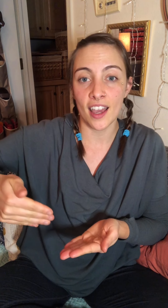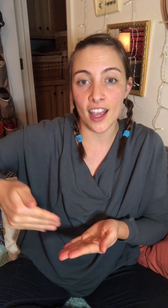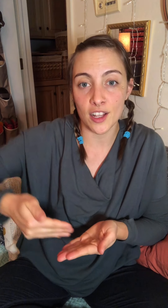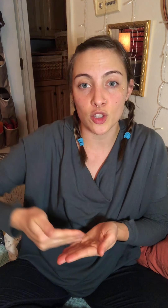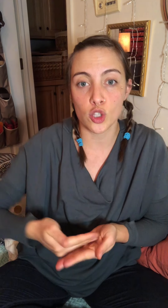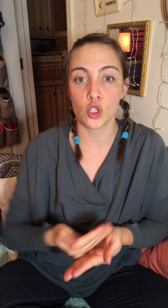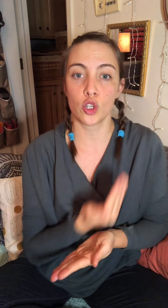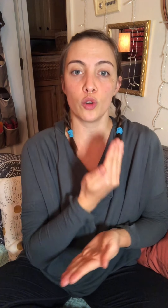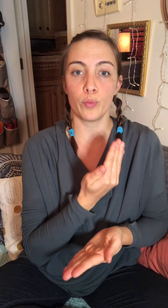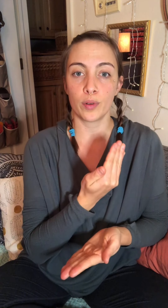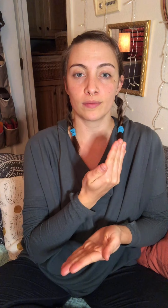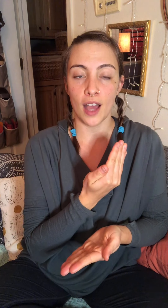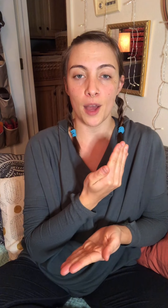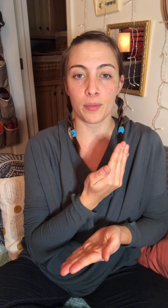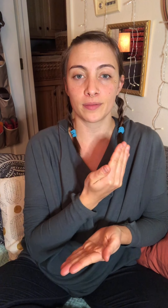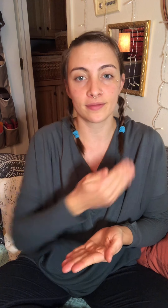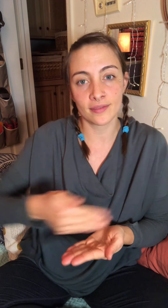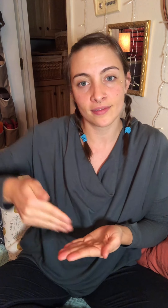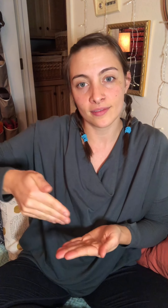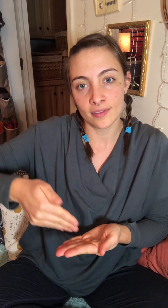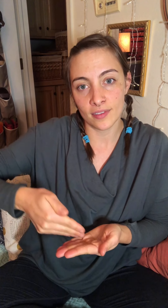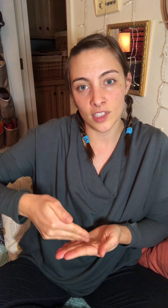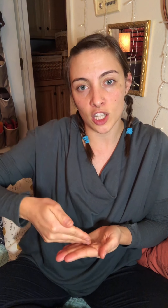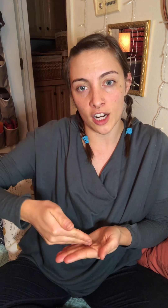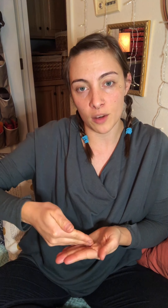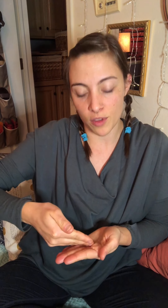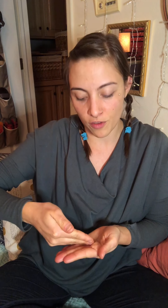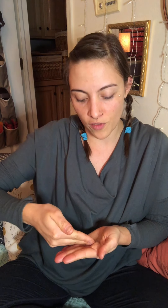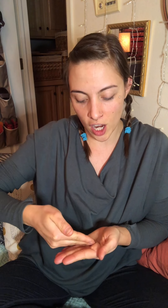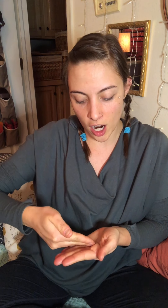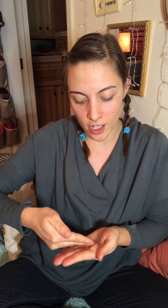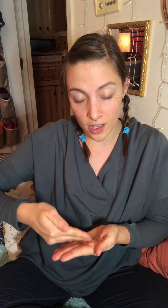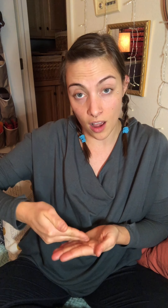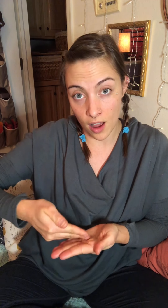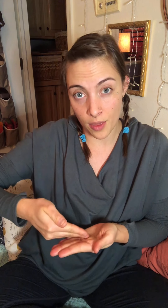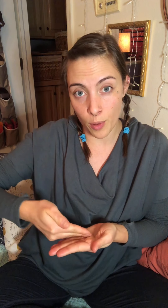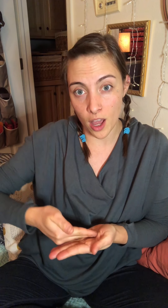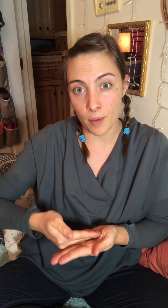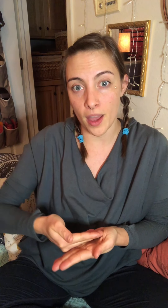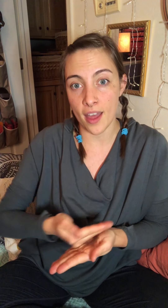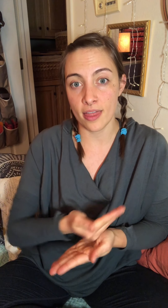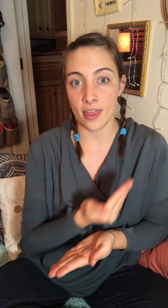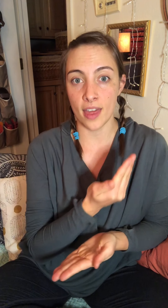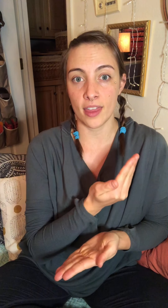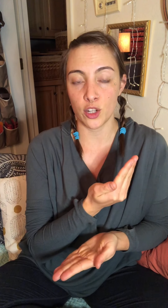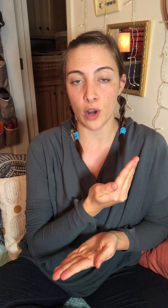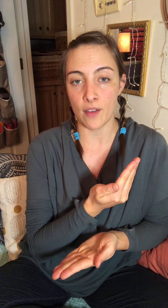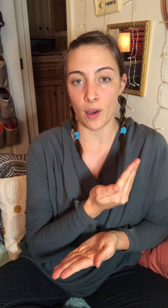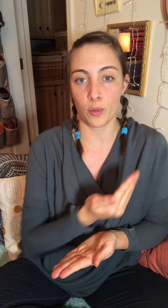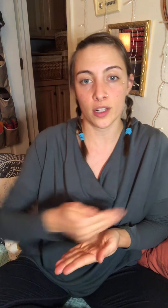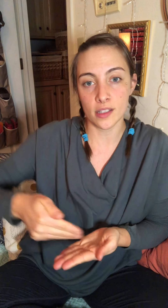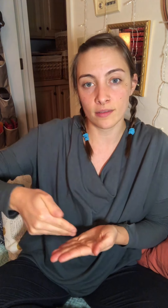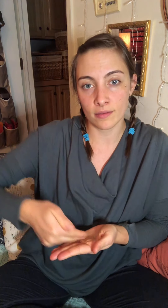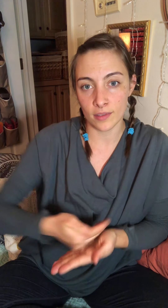And scoop up. Starting with the fingers on the palm, and then they drive upwards. New.